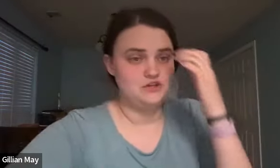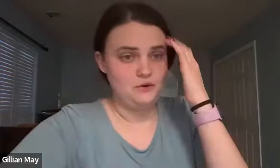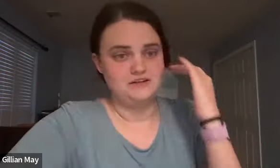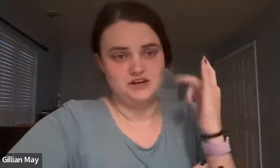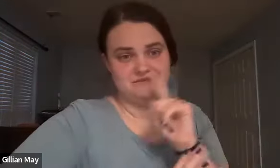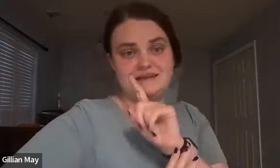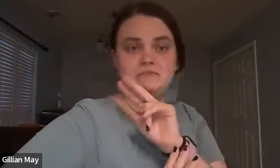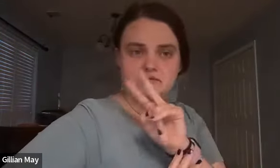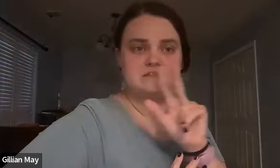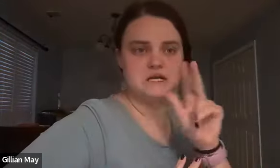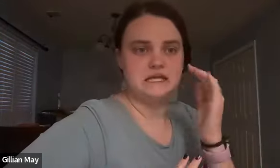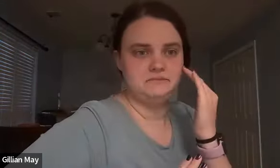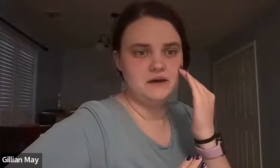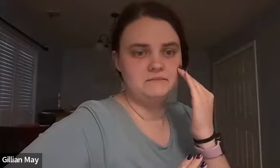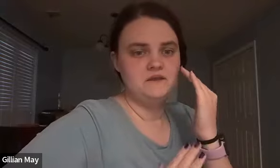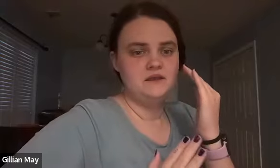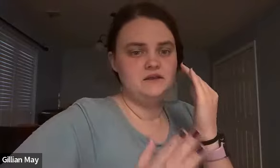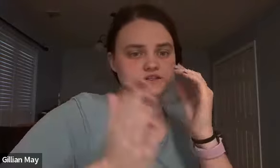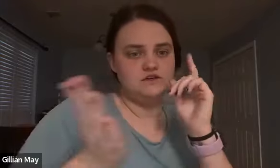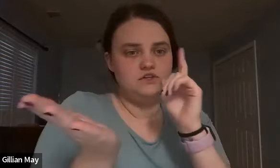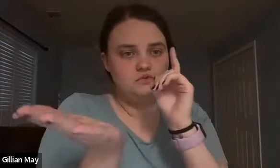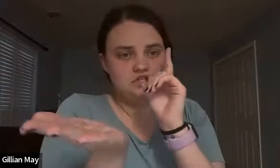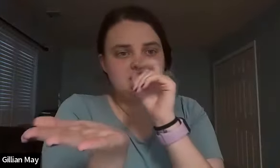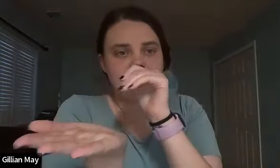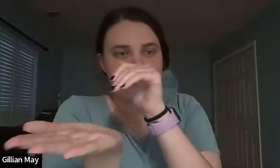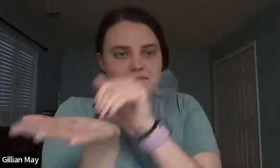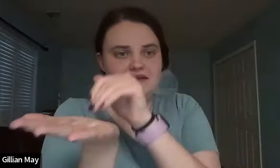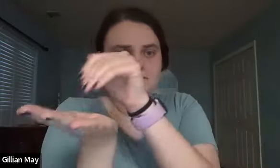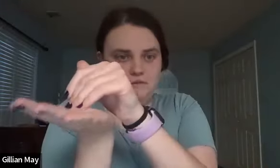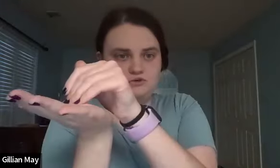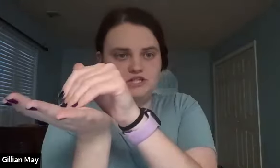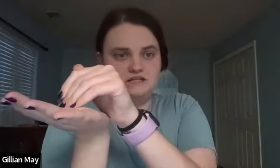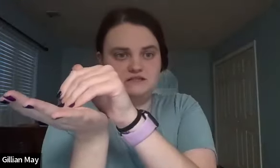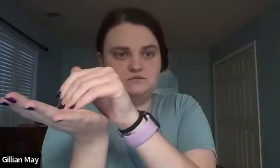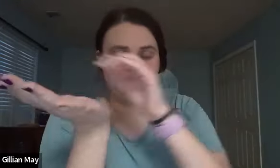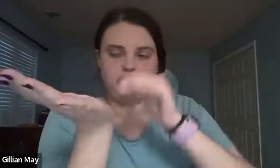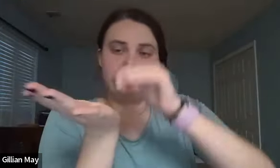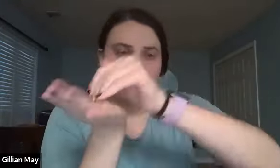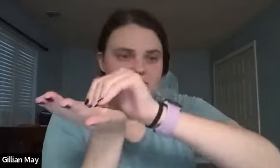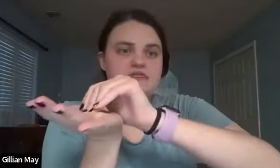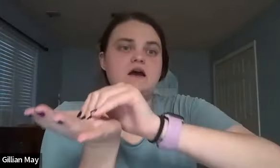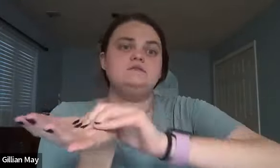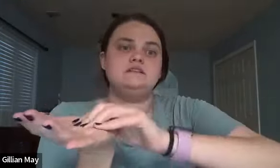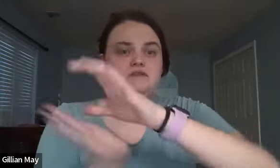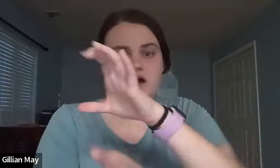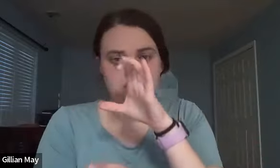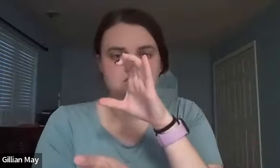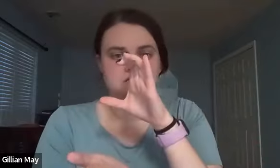So I tried it as like this one I can keep up. So you would just kind of make the motions with it. You would add the 1,000, the